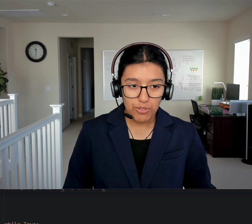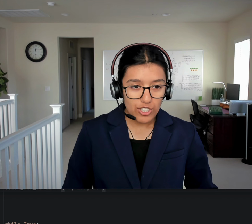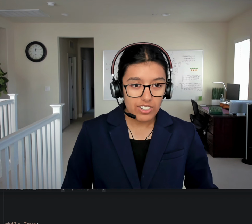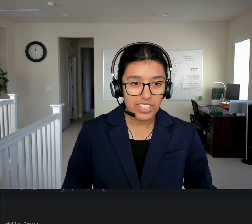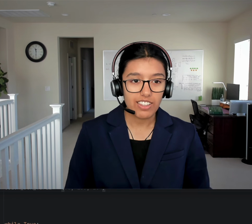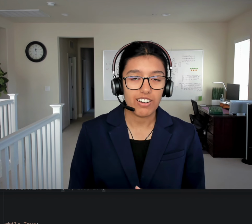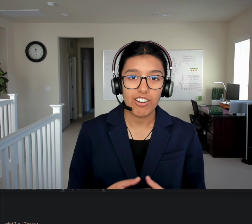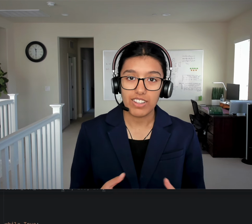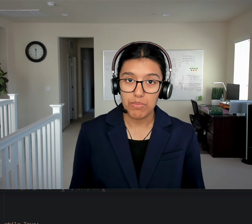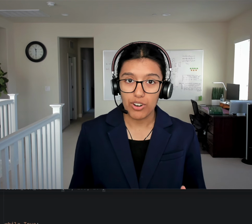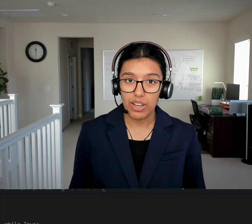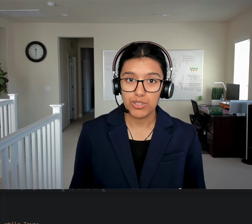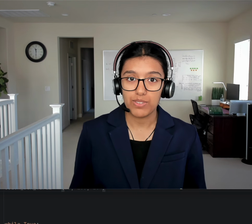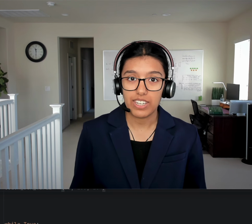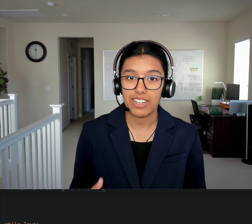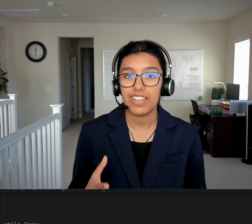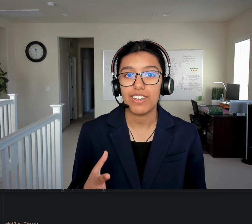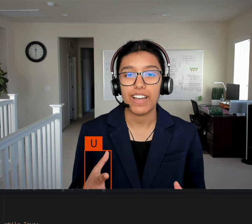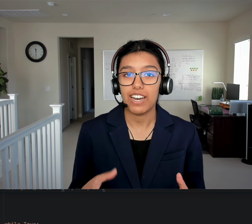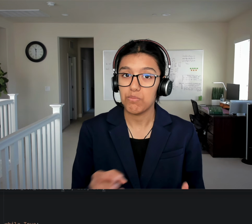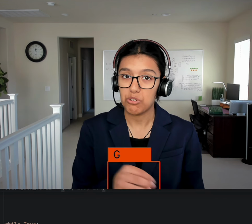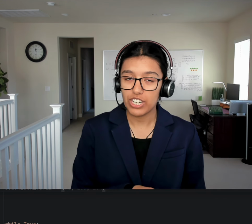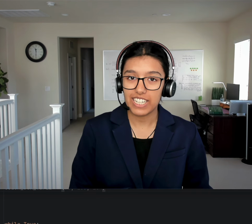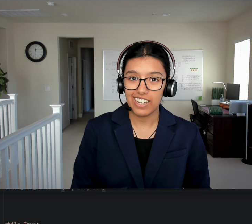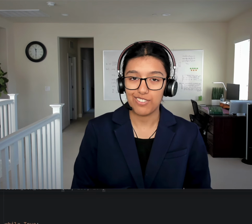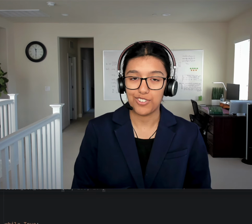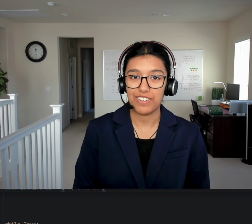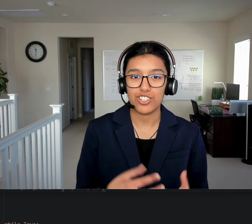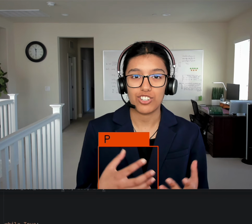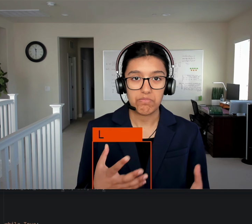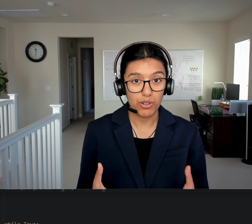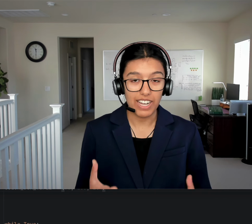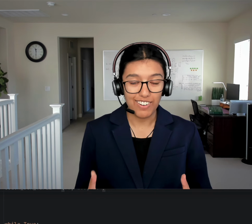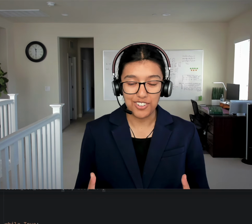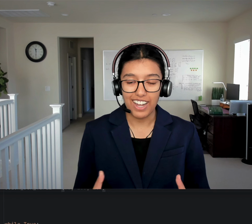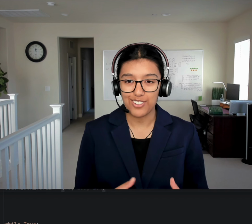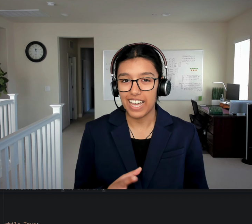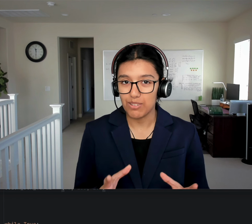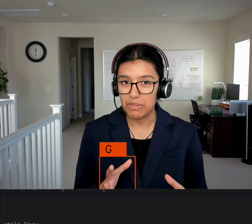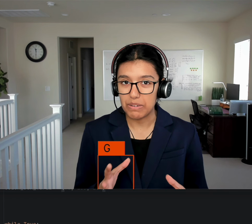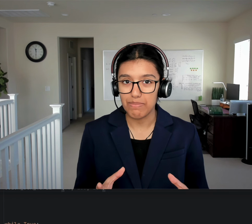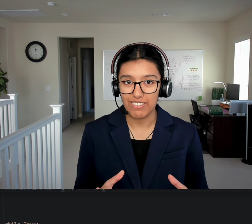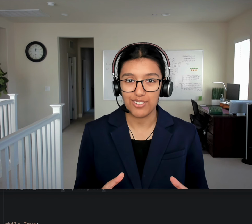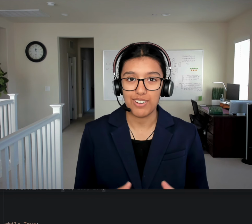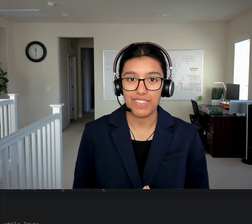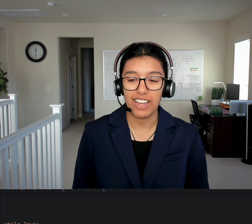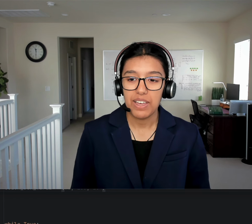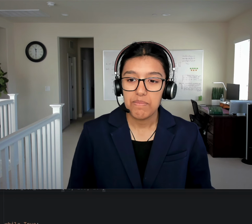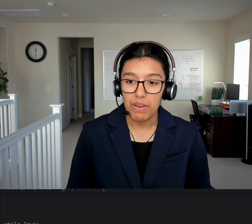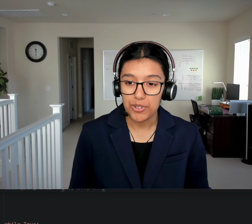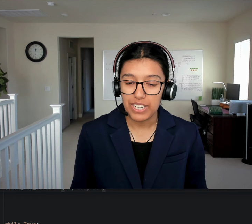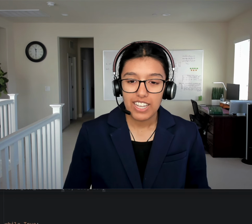But unfortunately, the online model I was using, if I added more training data, it would eventually slow down and crash. So I had to be a bit mindful of